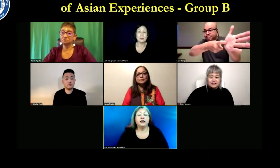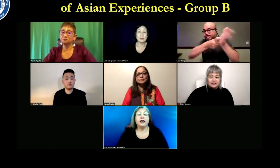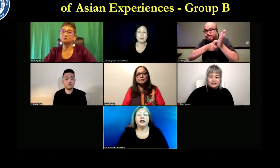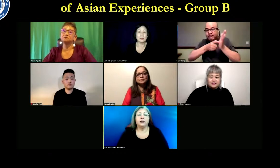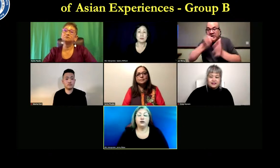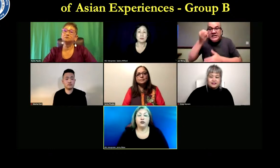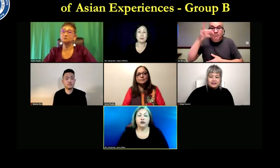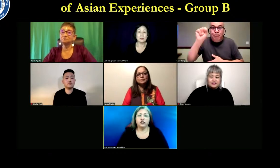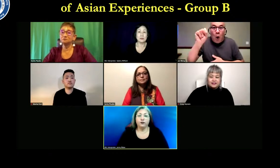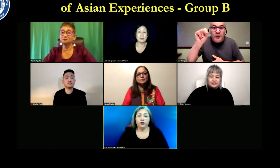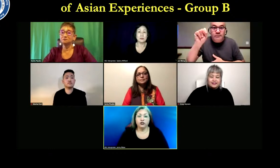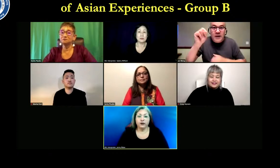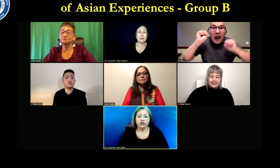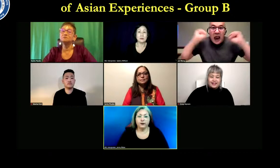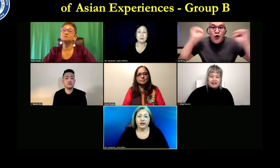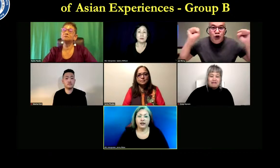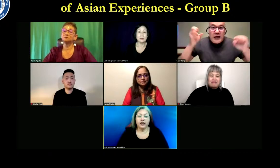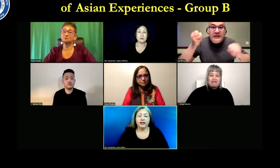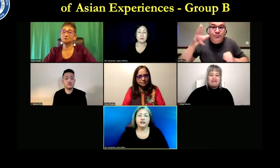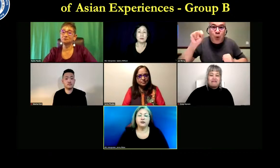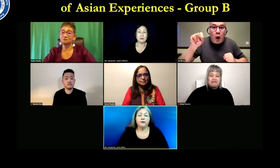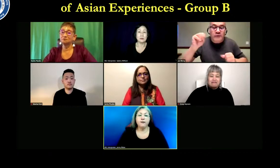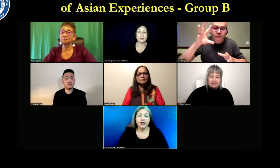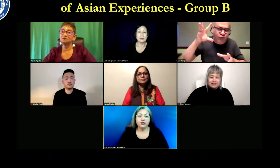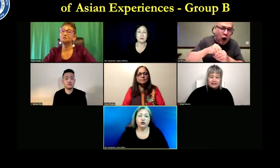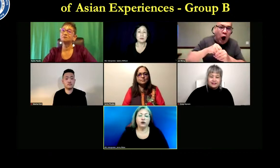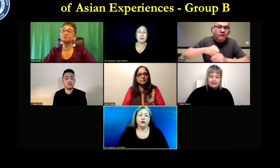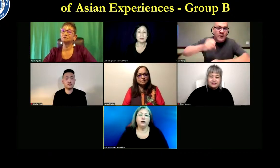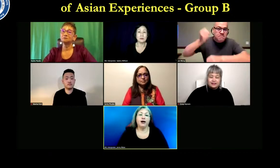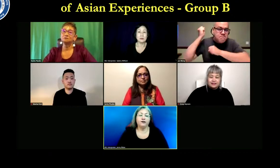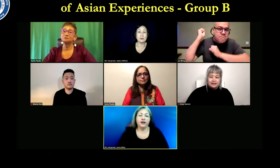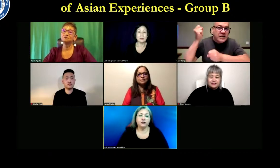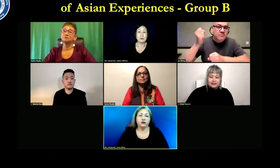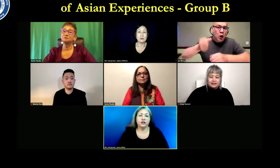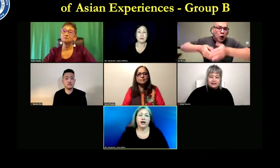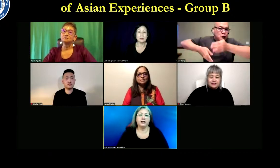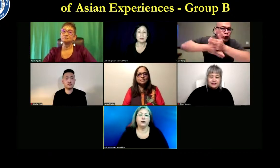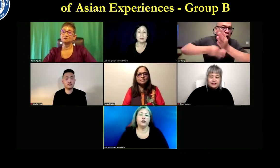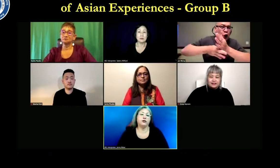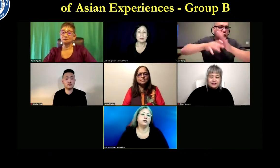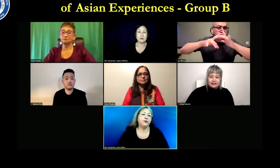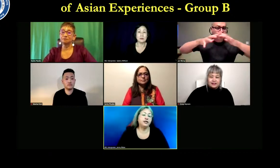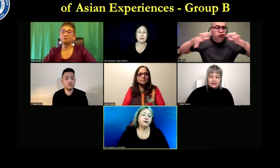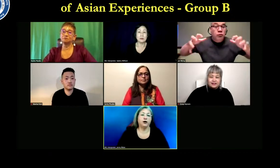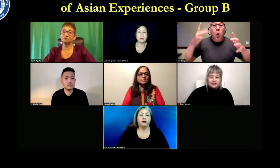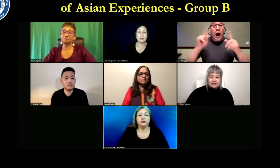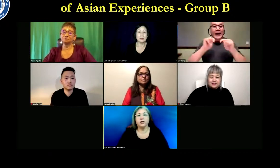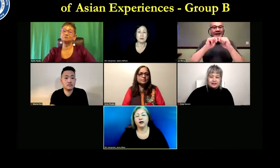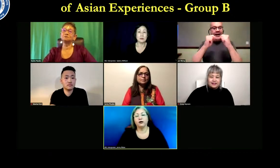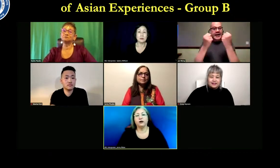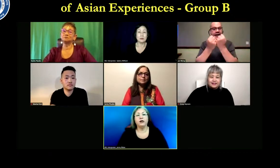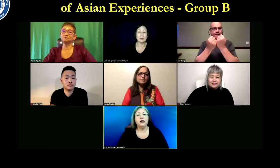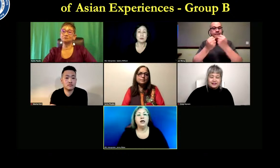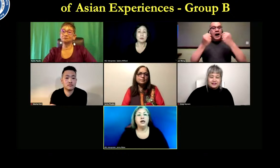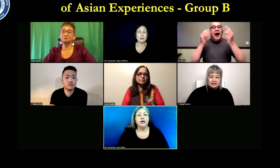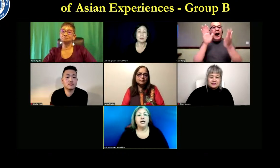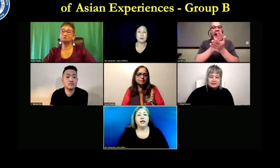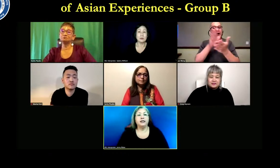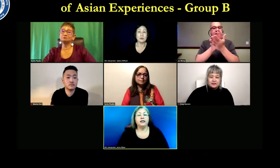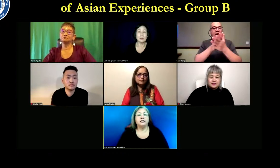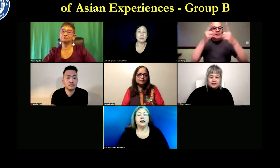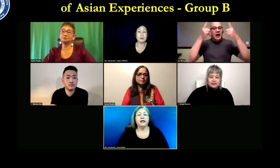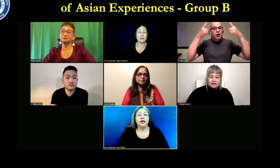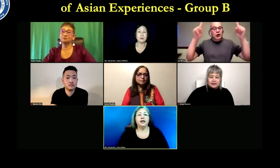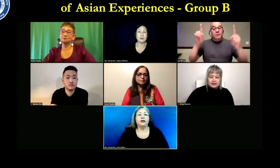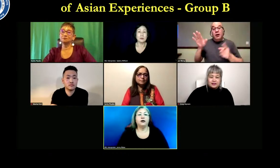They get into their sports regimen, and it's mandatory. You have to exercise, whether it's baseball or soccer.